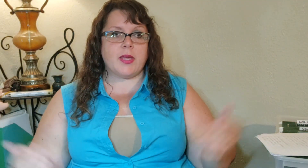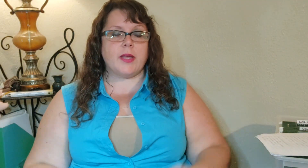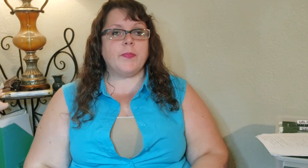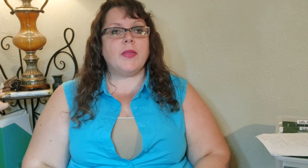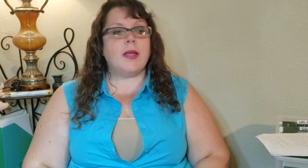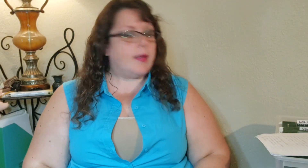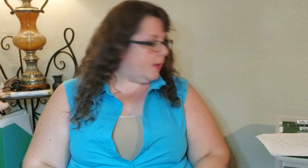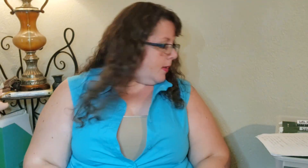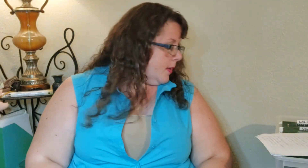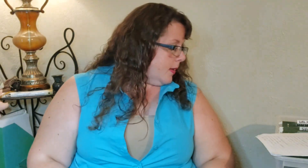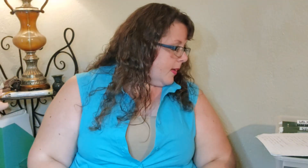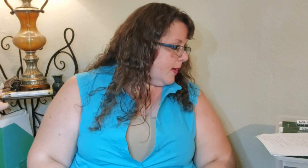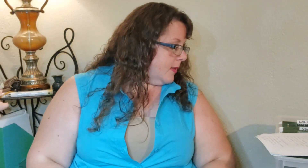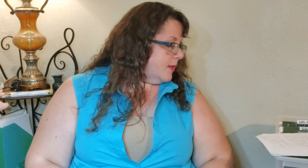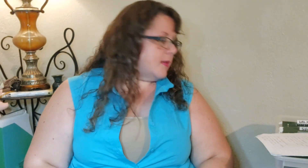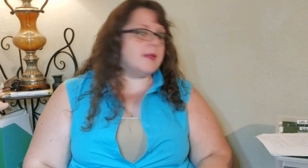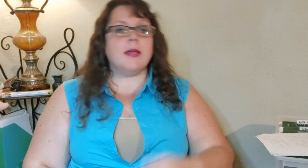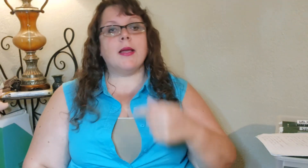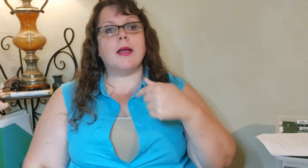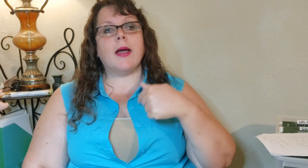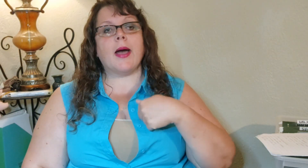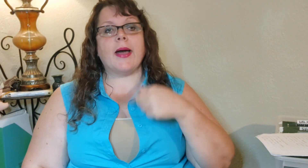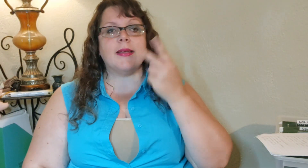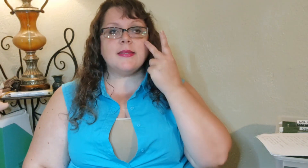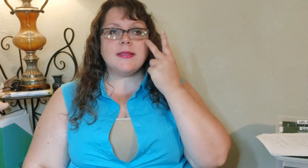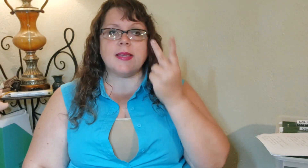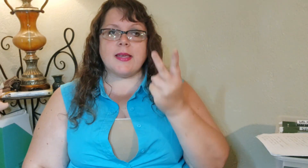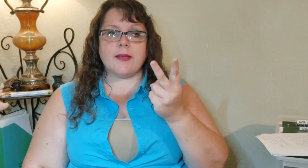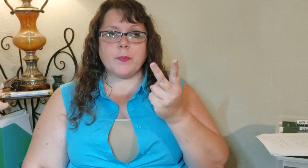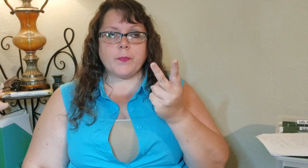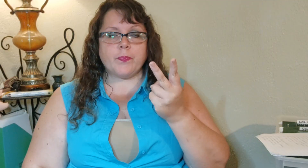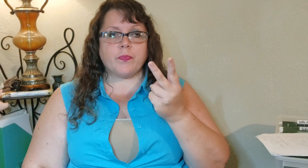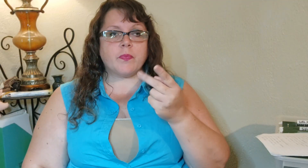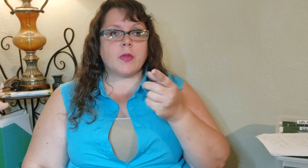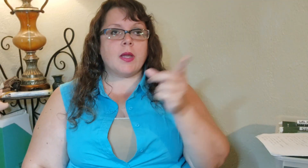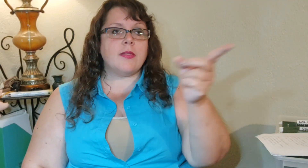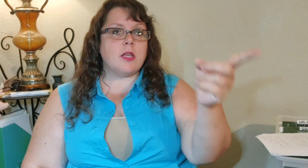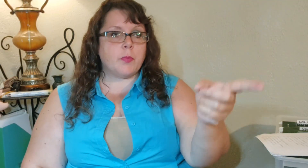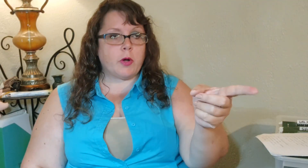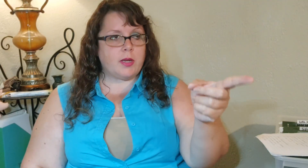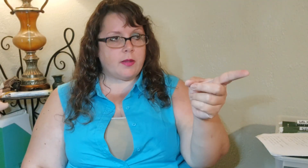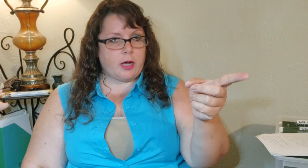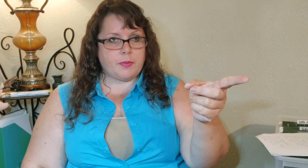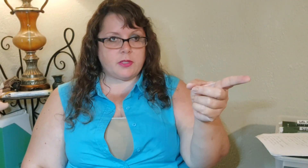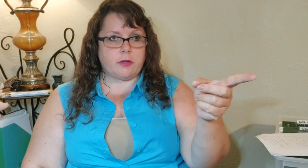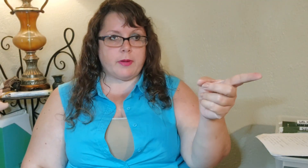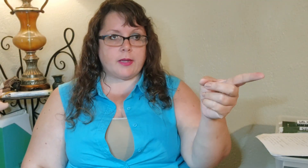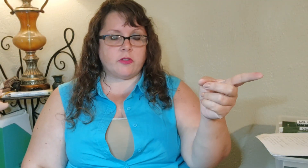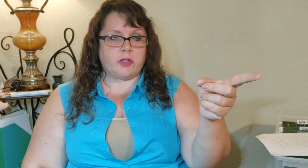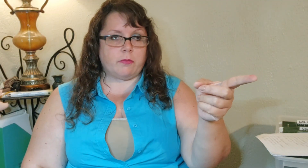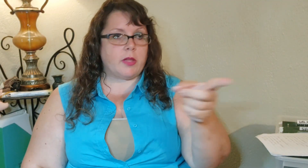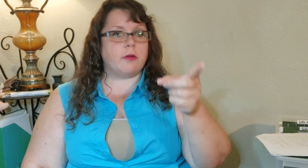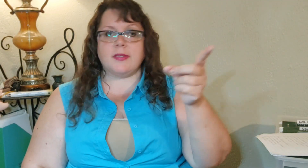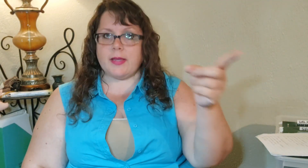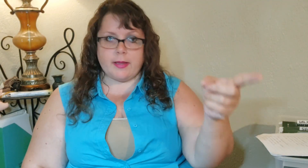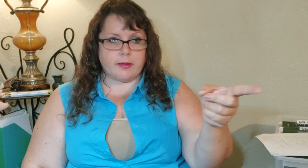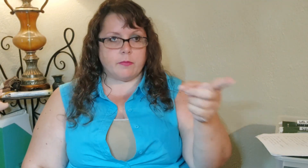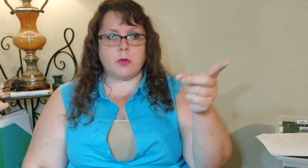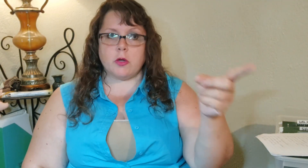be, it's I see, and then you point in the opposite direction, whether it's a him,